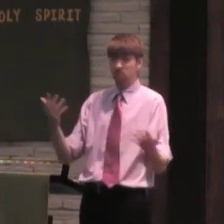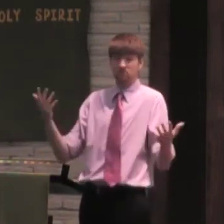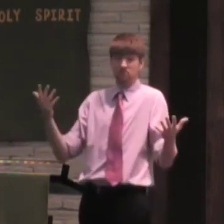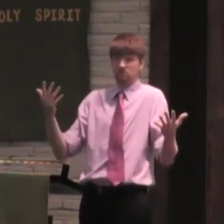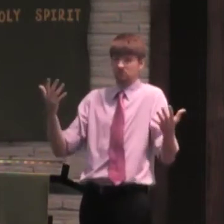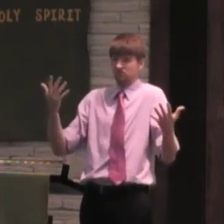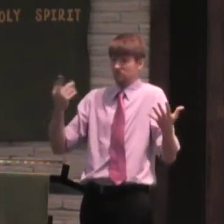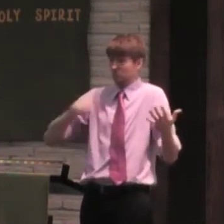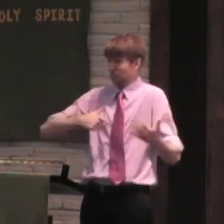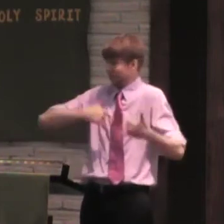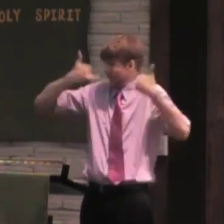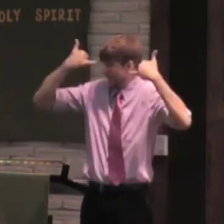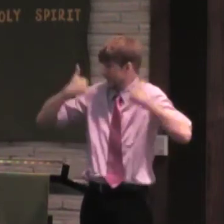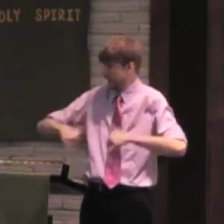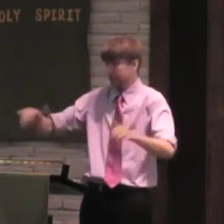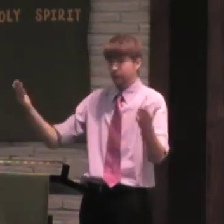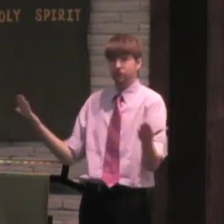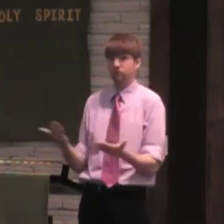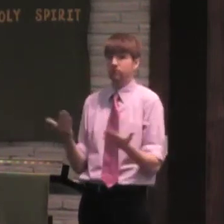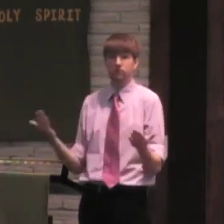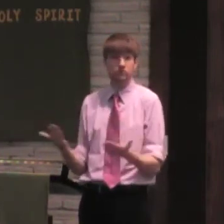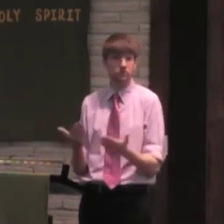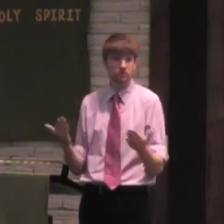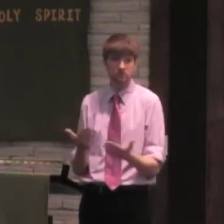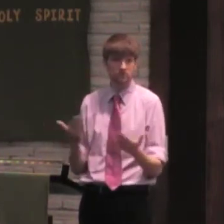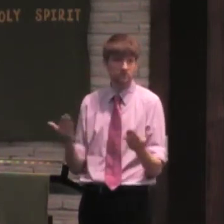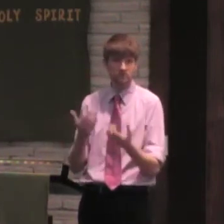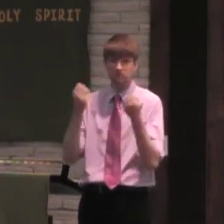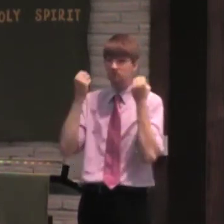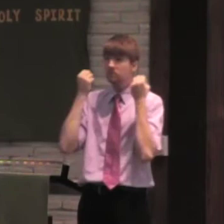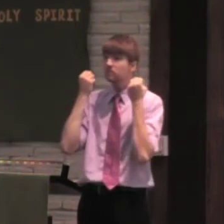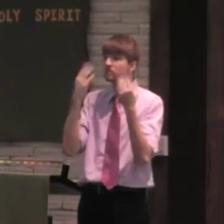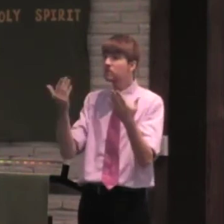And now, 2 years later, we're still here.